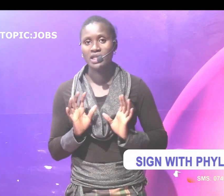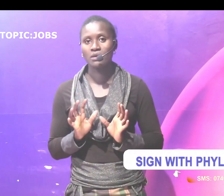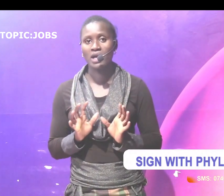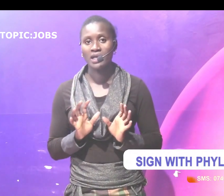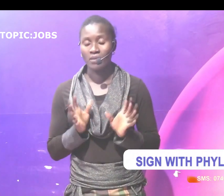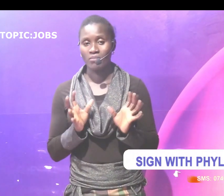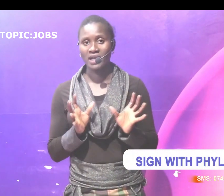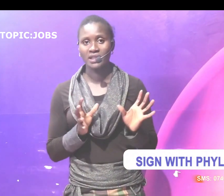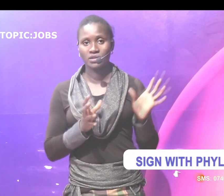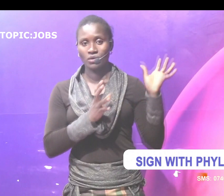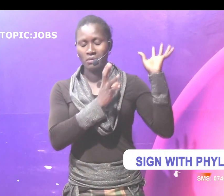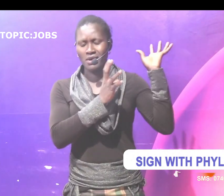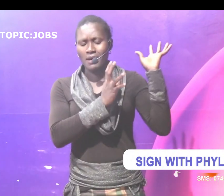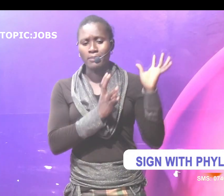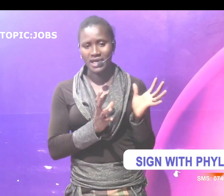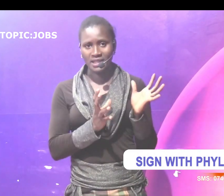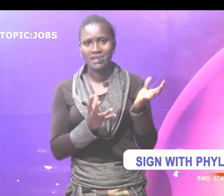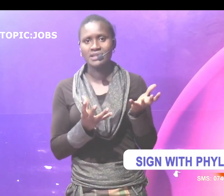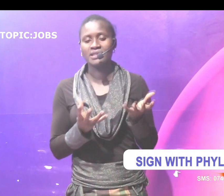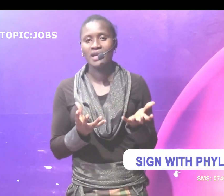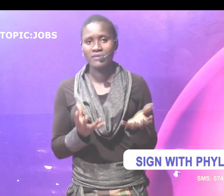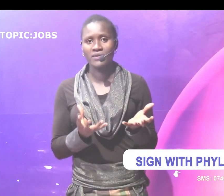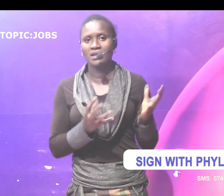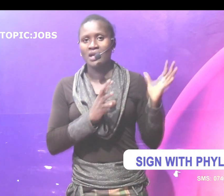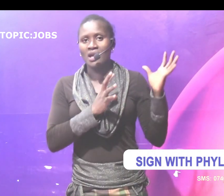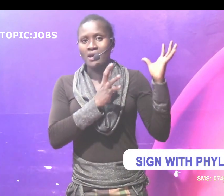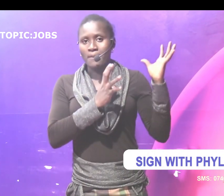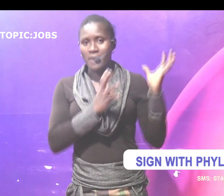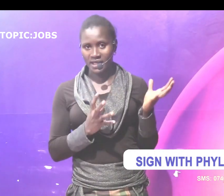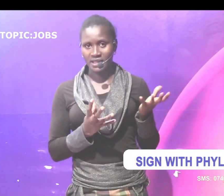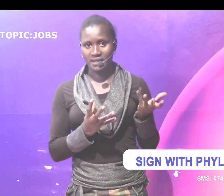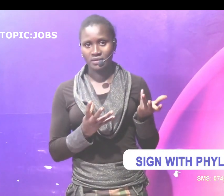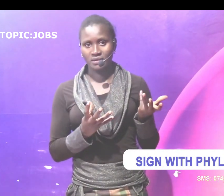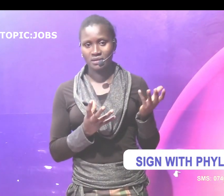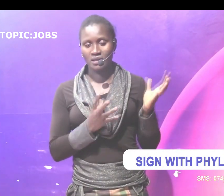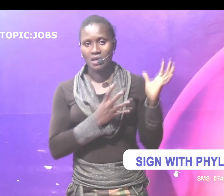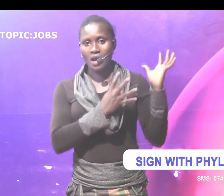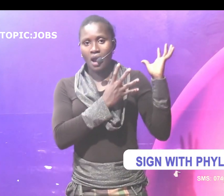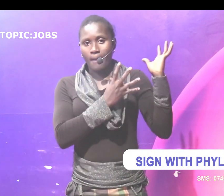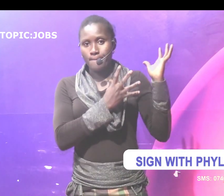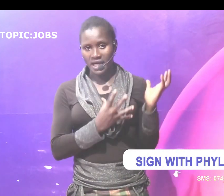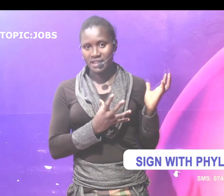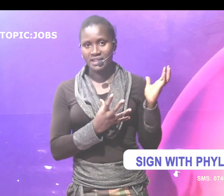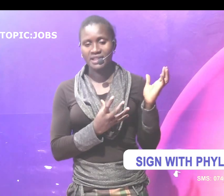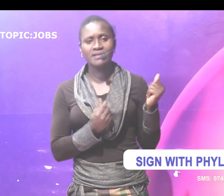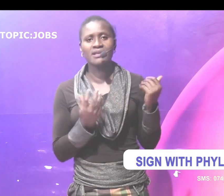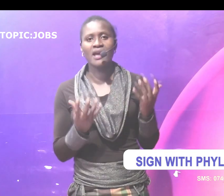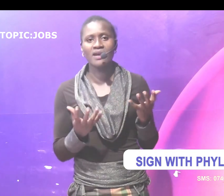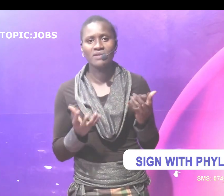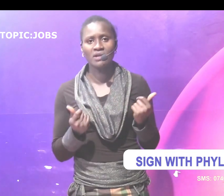word burden? So burden, it is heavy. Burden, it is heavy, you cannot